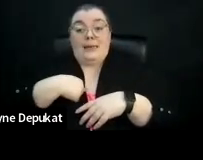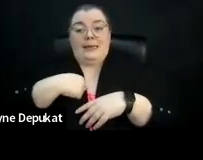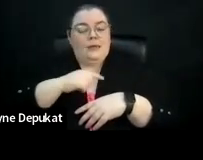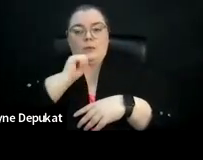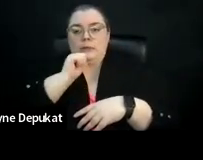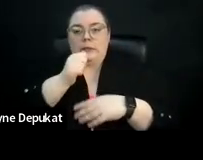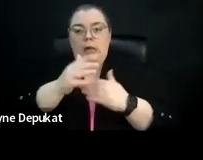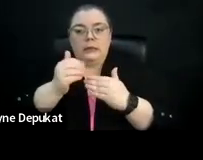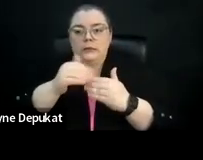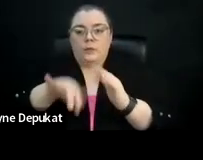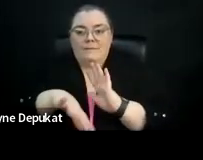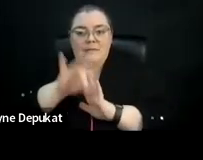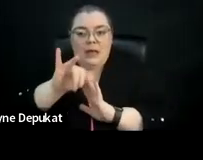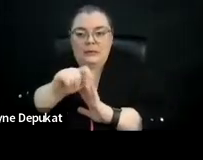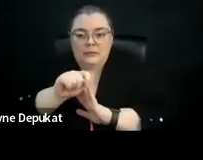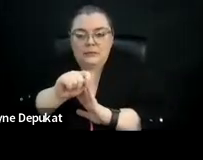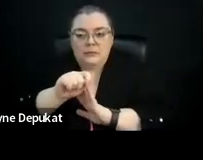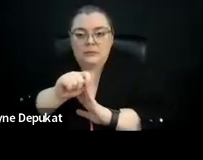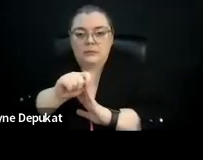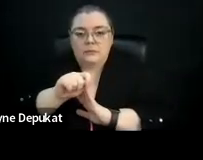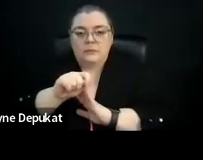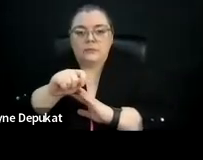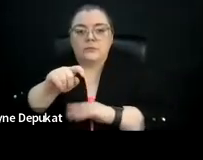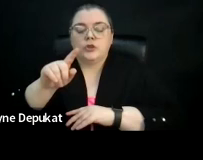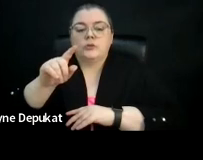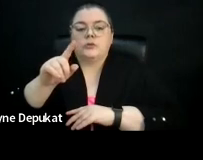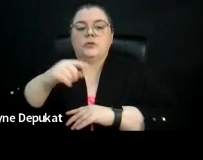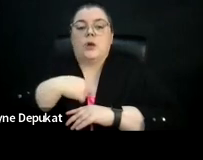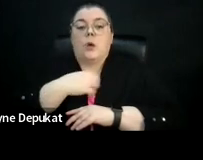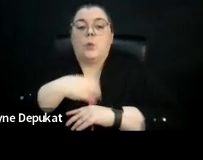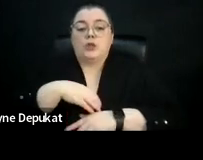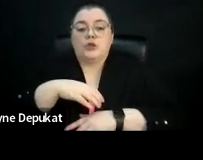So for me, it was not easy to find.